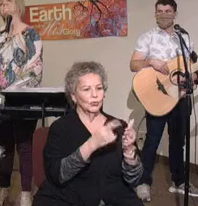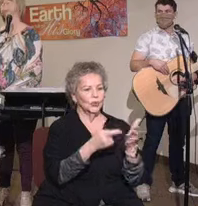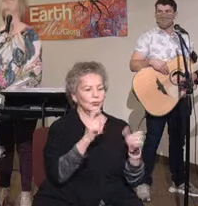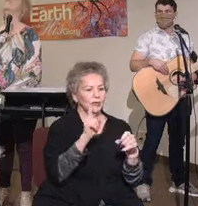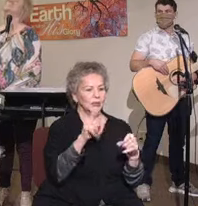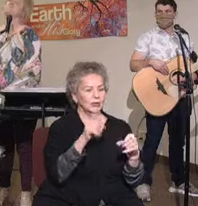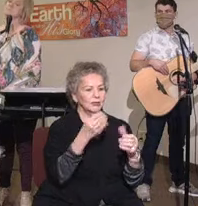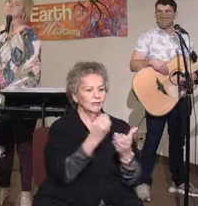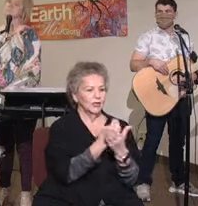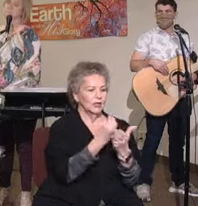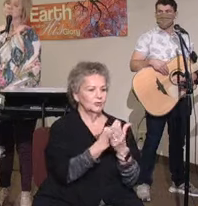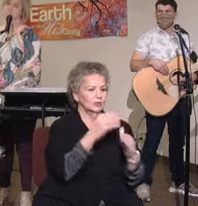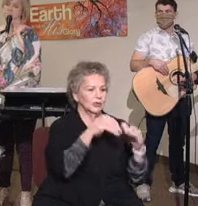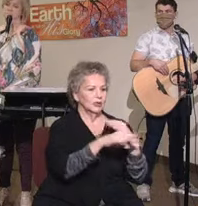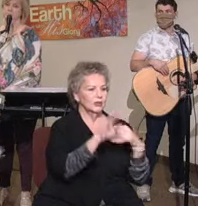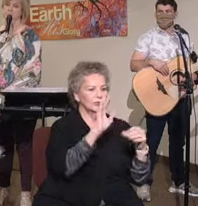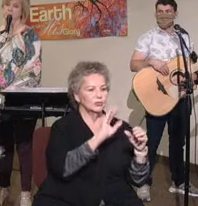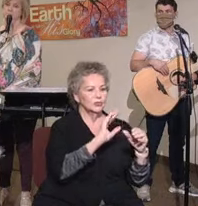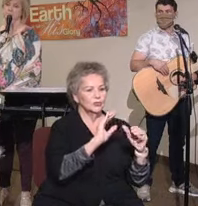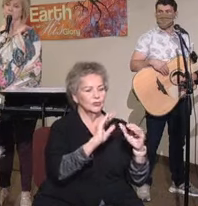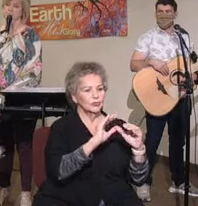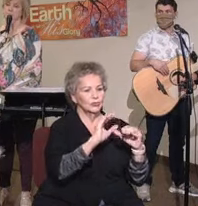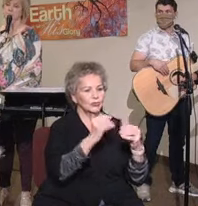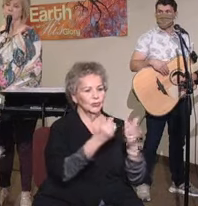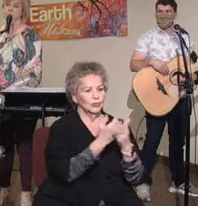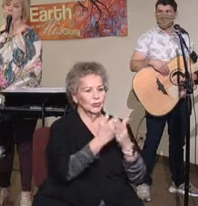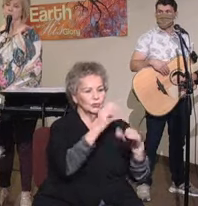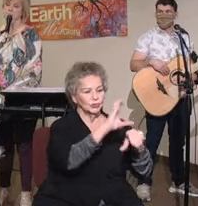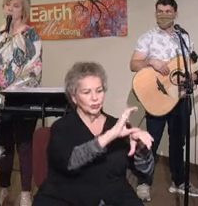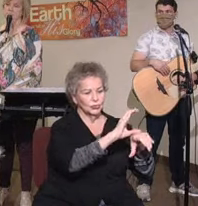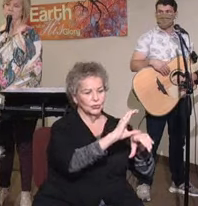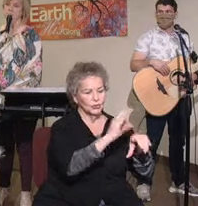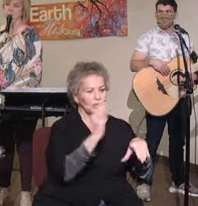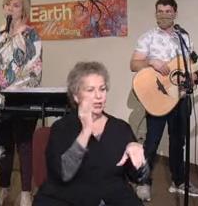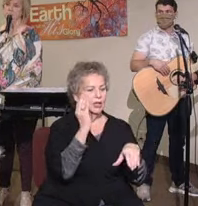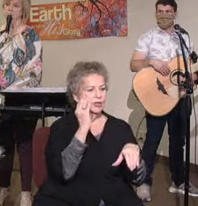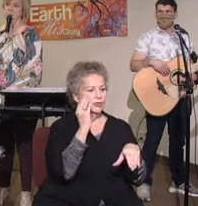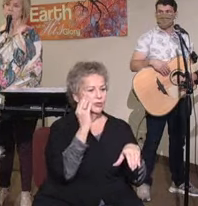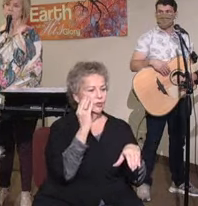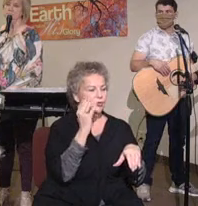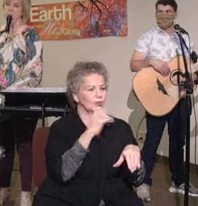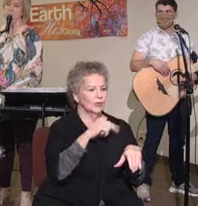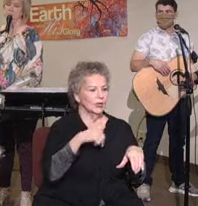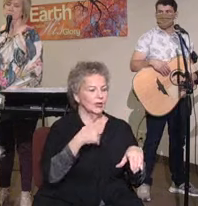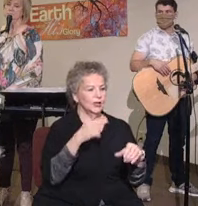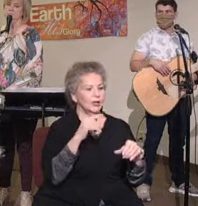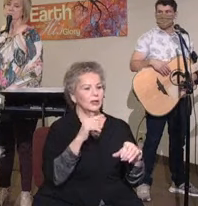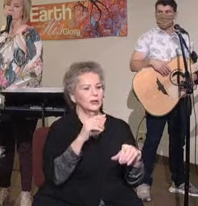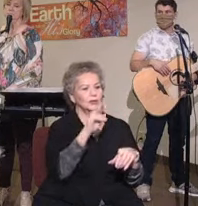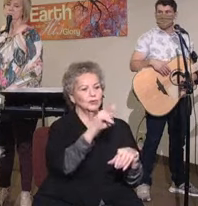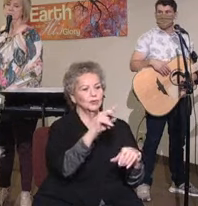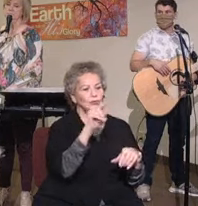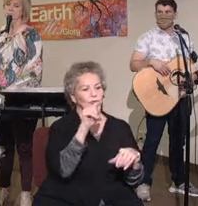building. Now, we knew that we were on a $2.1 million project, and